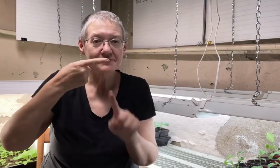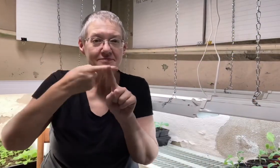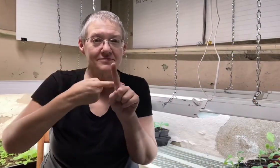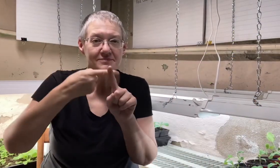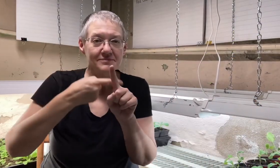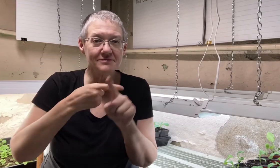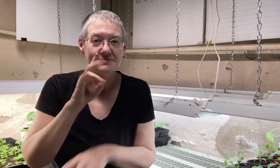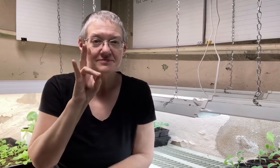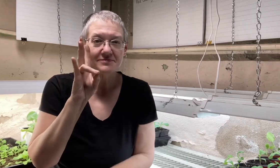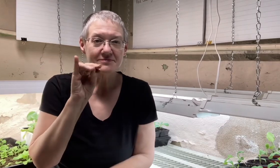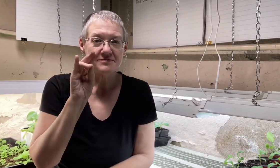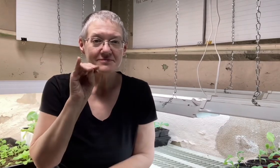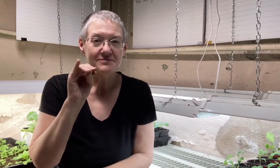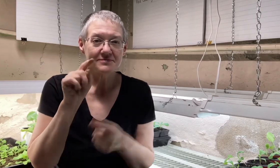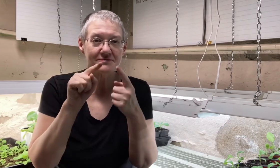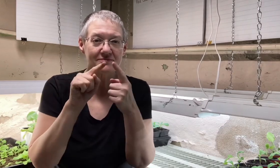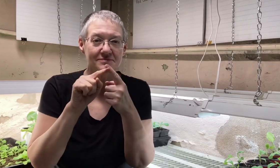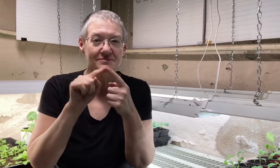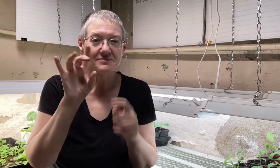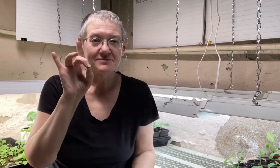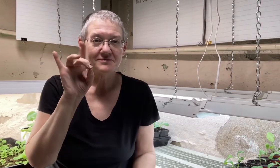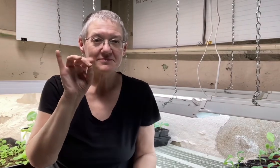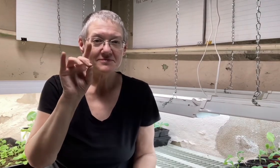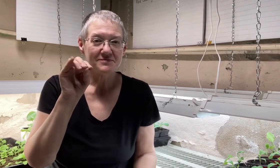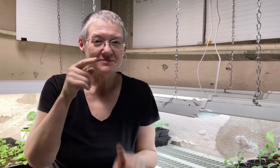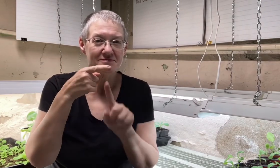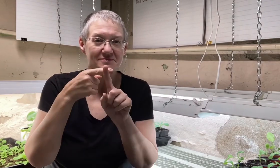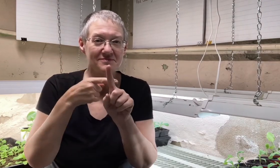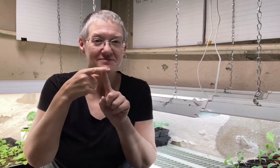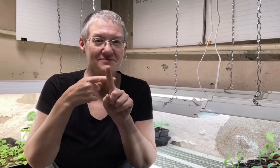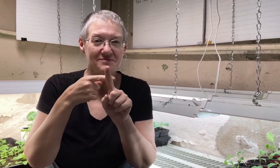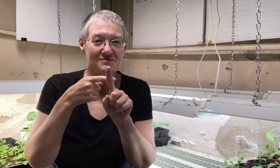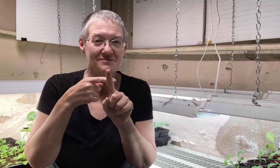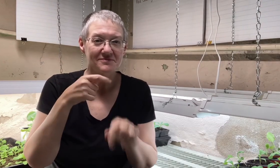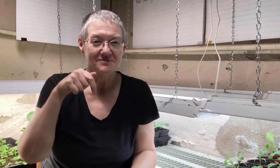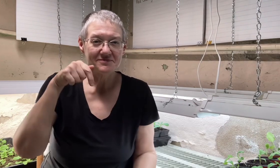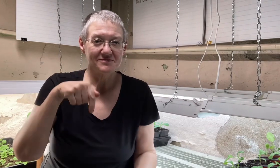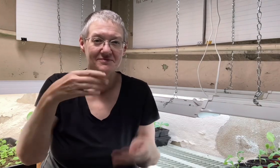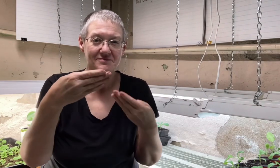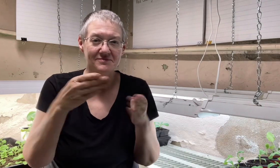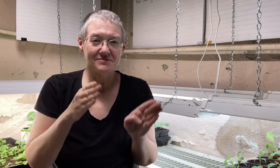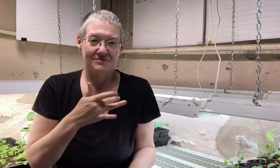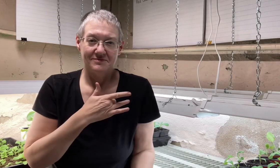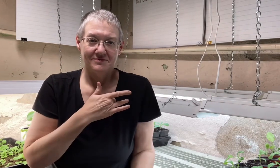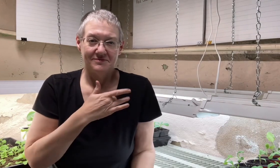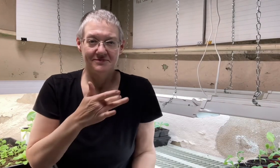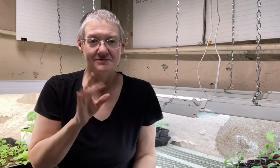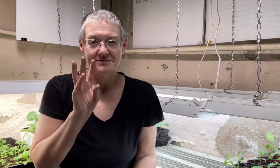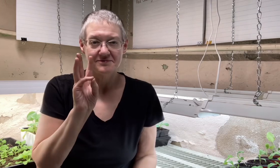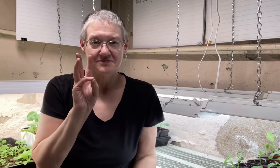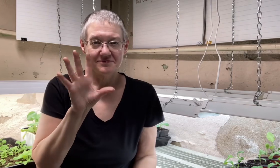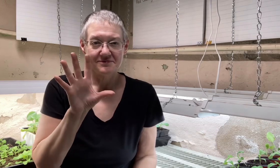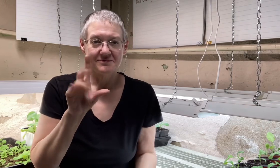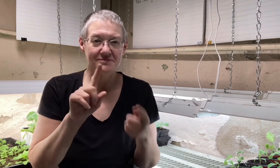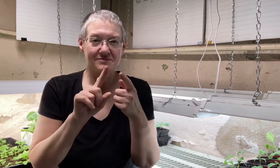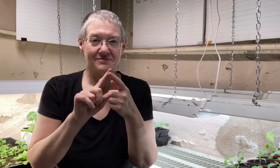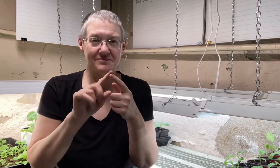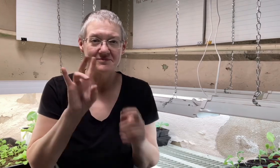Now, eggplant grows best from 70 to 80 degrees. And this room tends to run 65